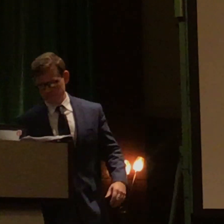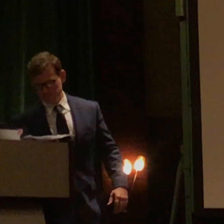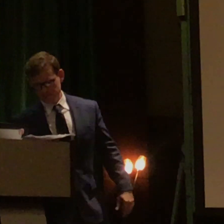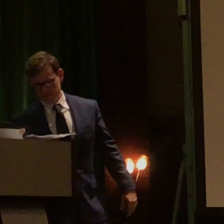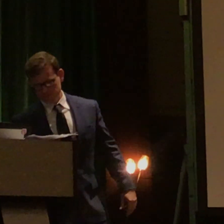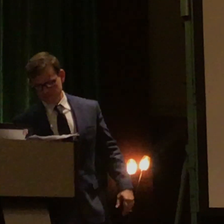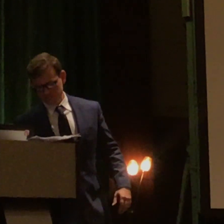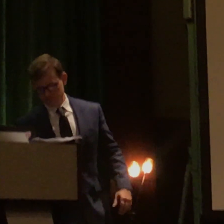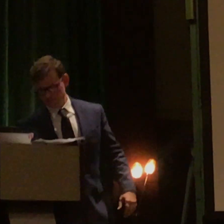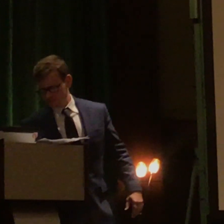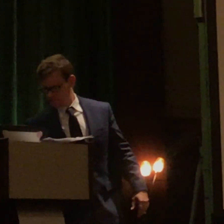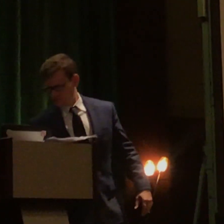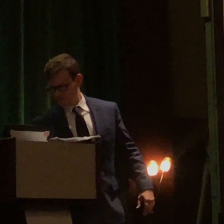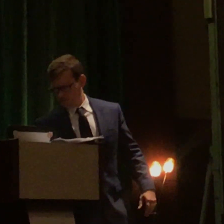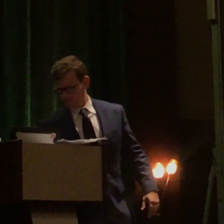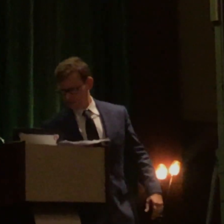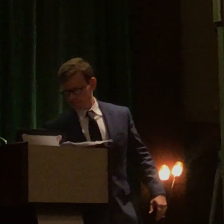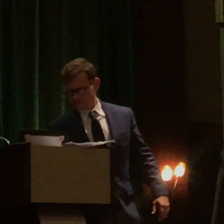hearing.